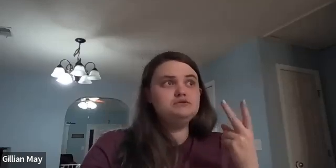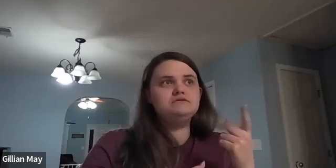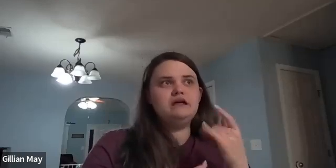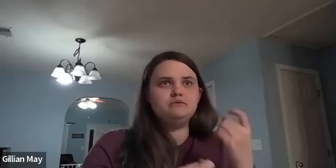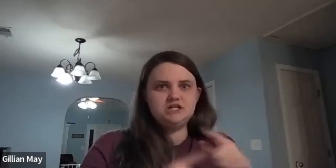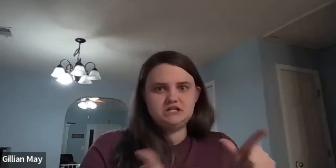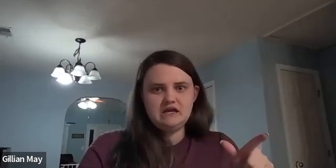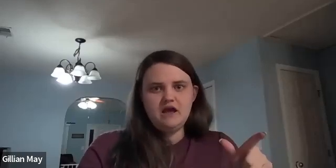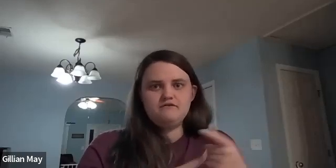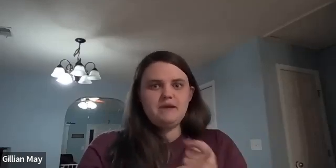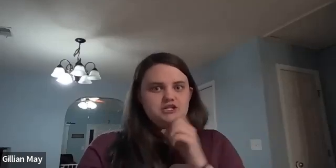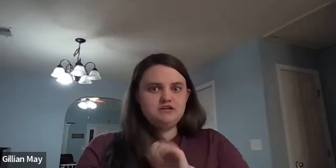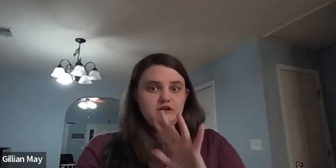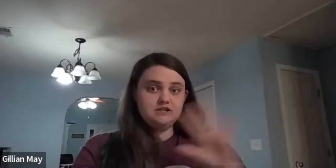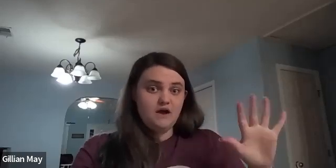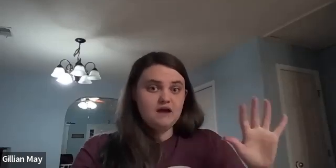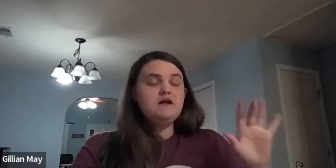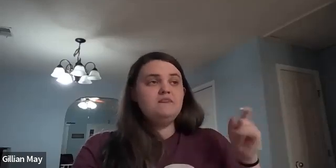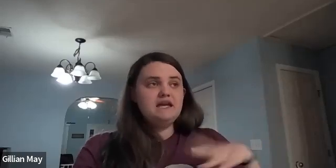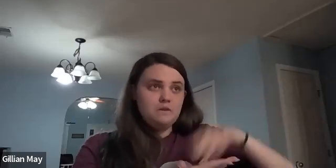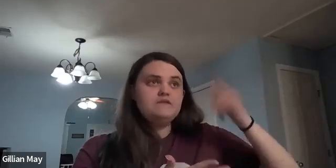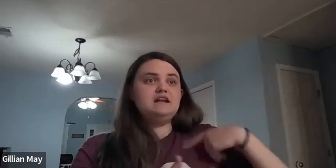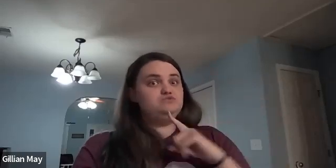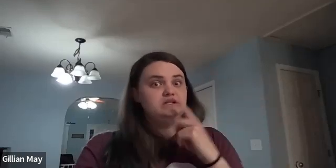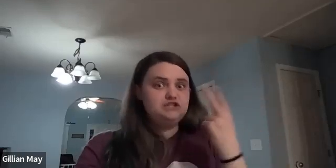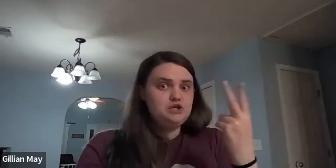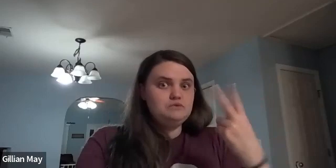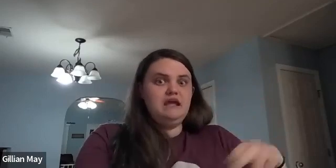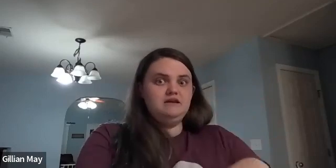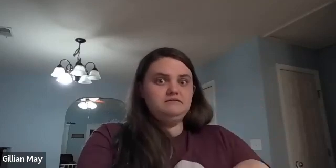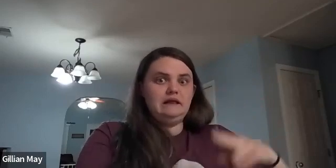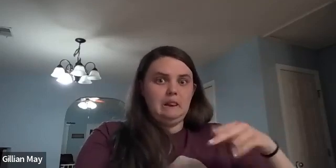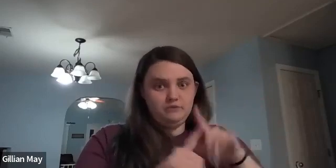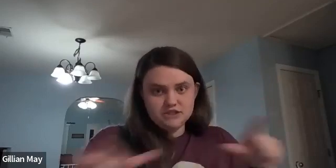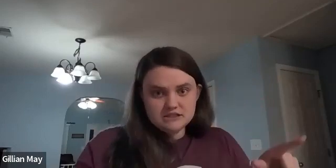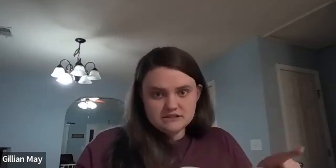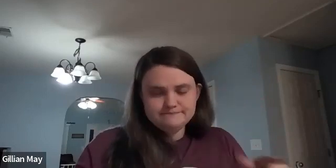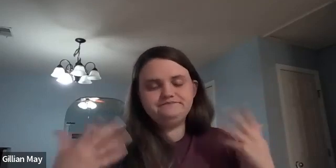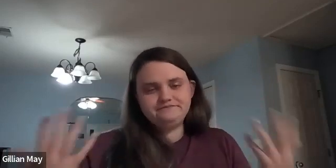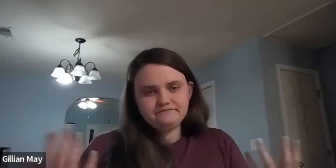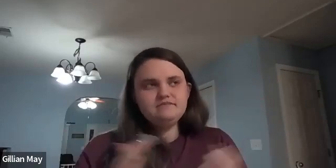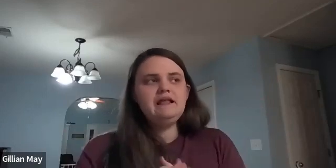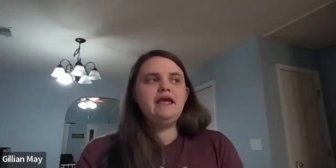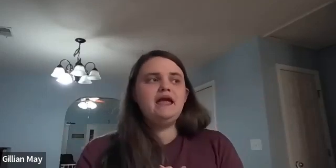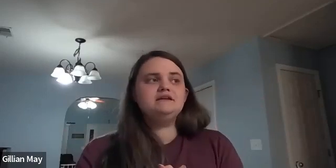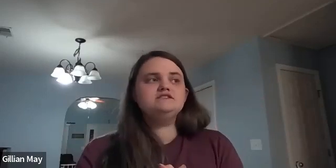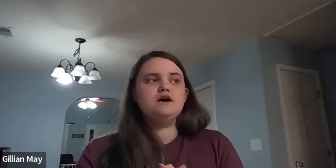2 languages from age 0 to age 5, they can learn that as really 2 native like languages. And